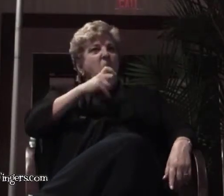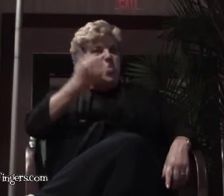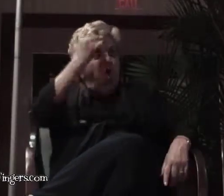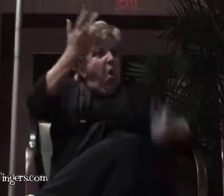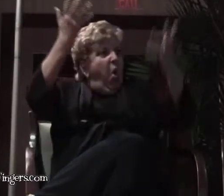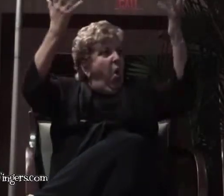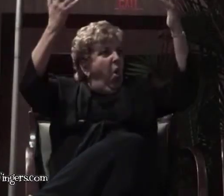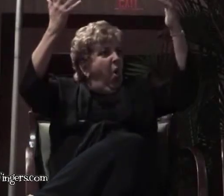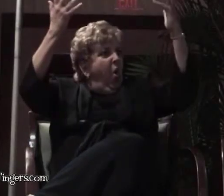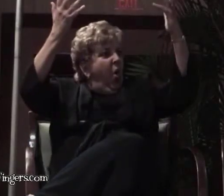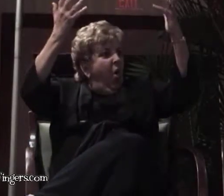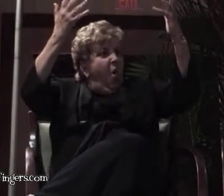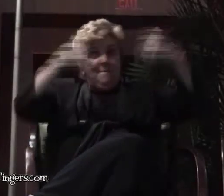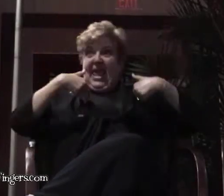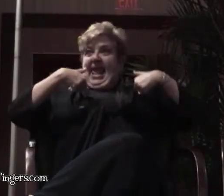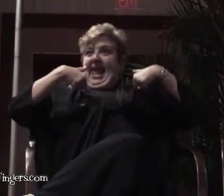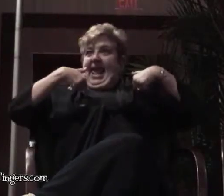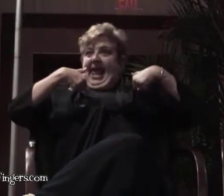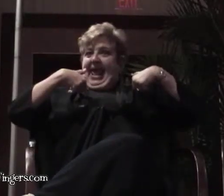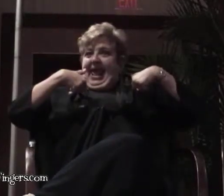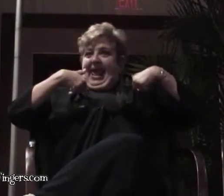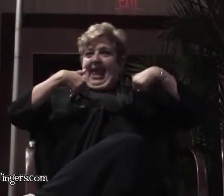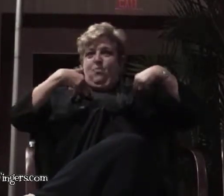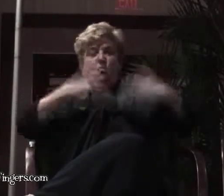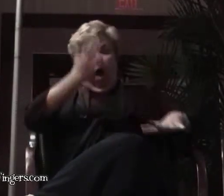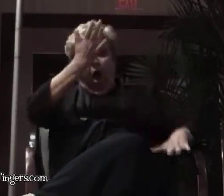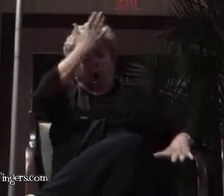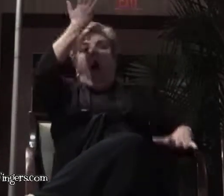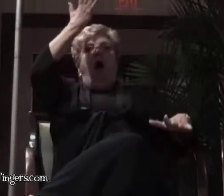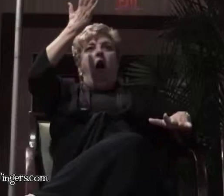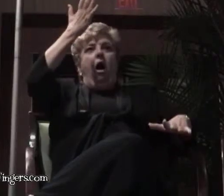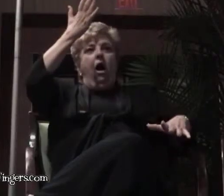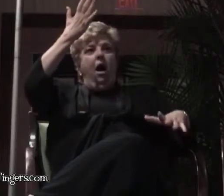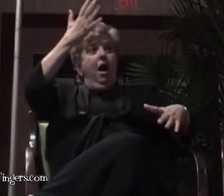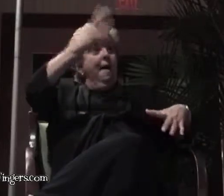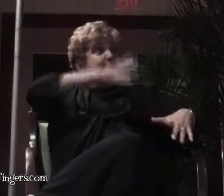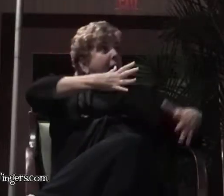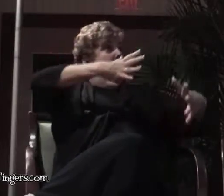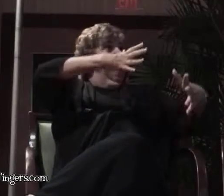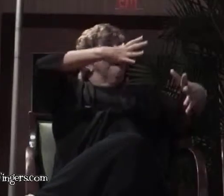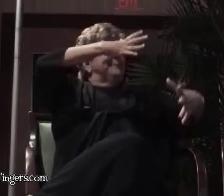scum like me. Holy Mom, Dad,